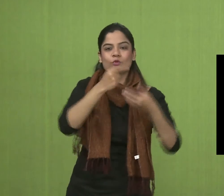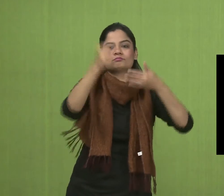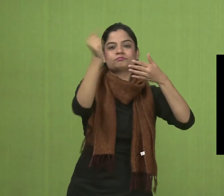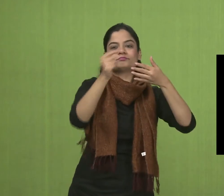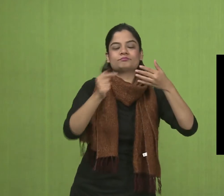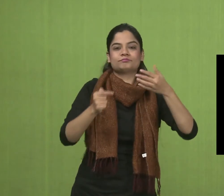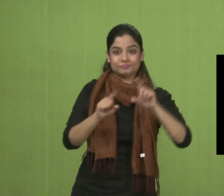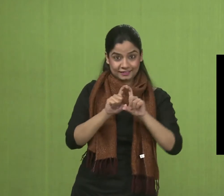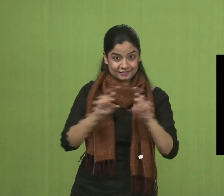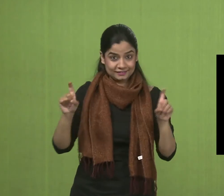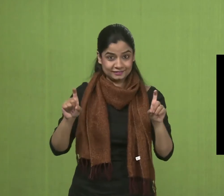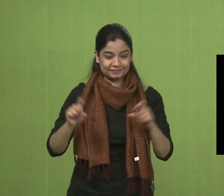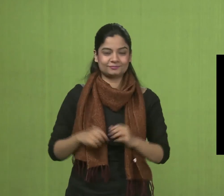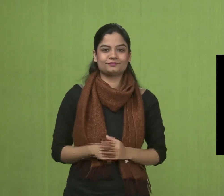should follow in the kitchen.